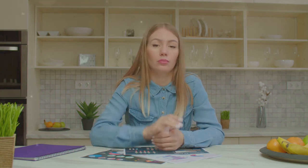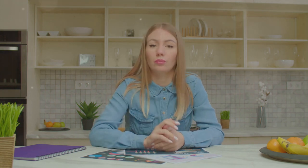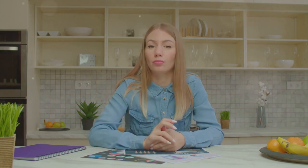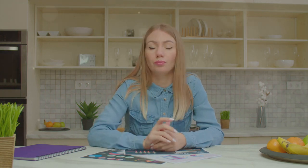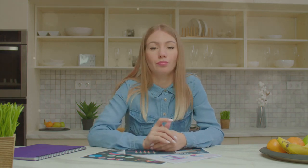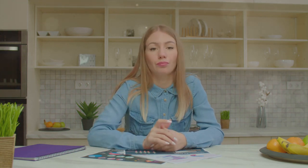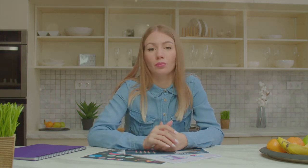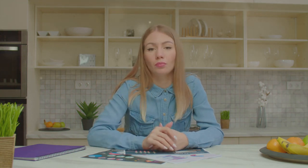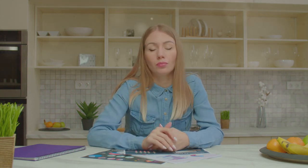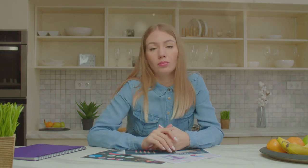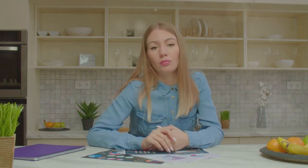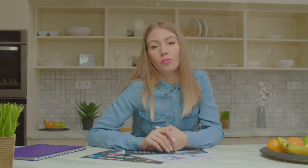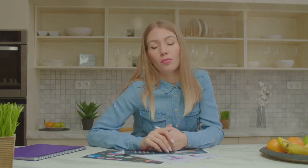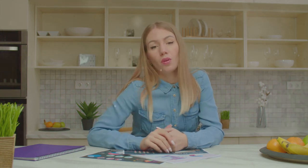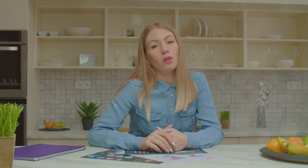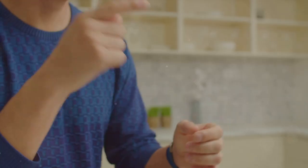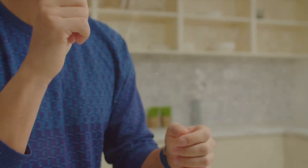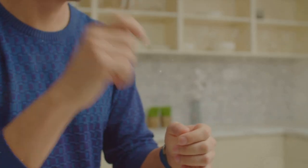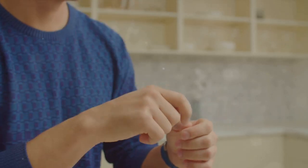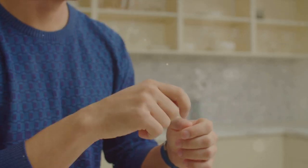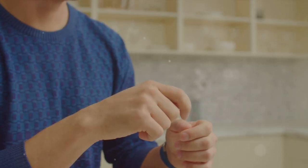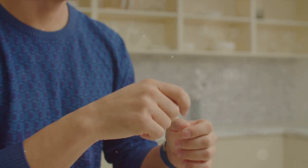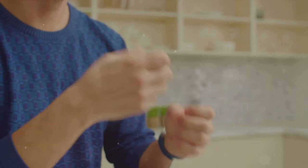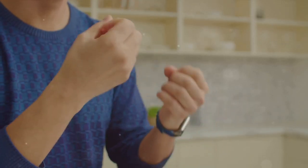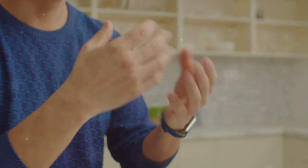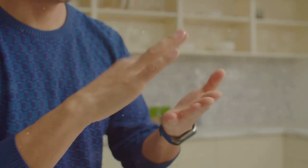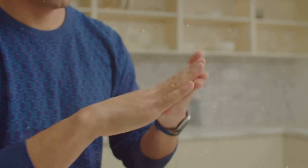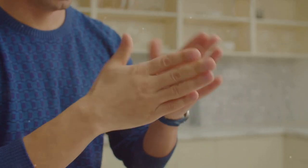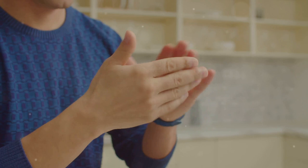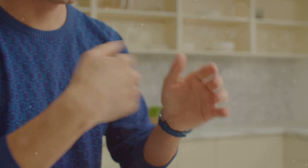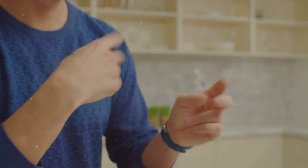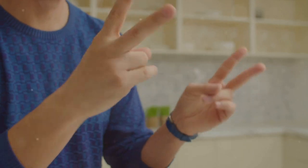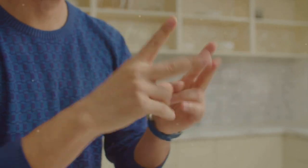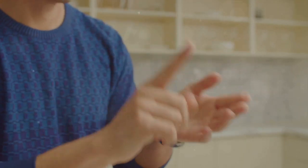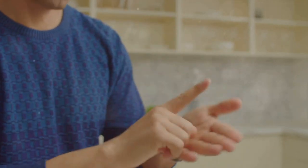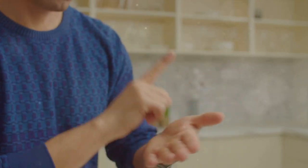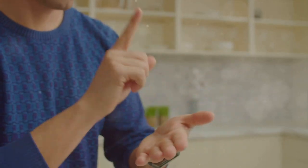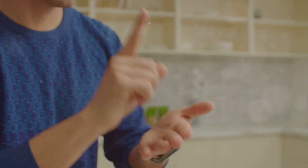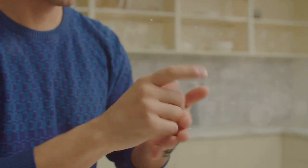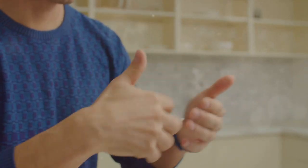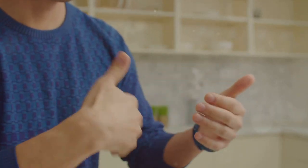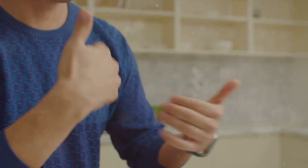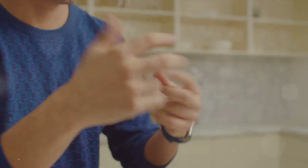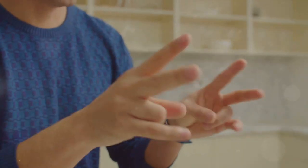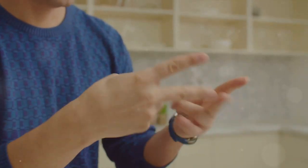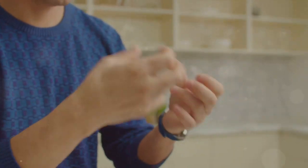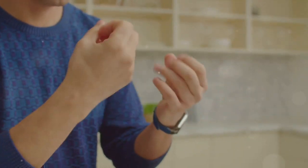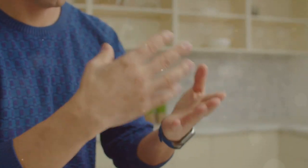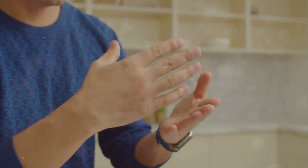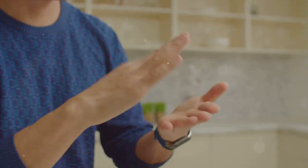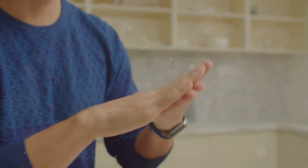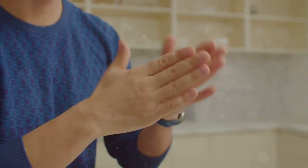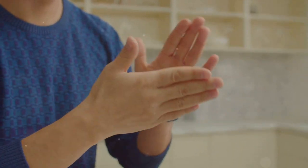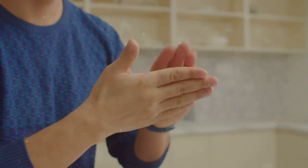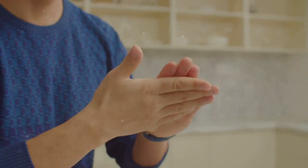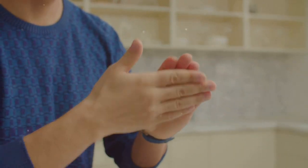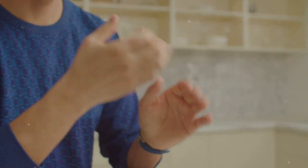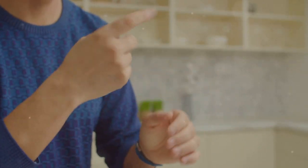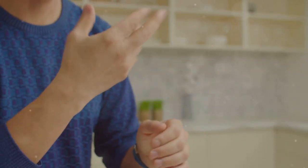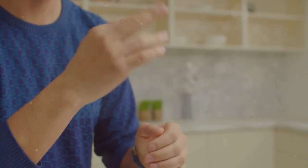understand, and when you put them all together, you get the complete picture. Then there's the rearrangement of the grammatical structure of the message. This